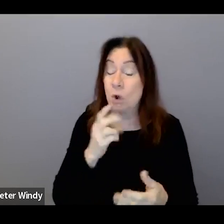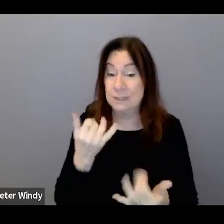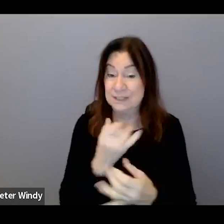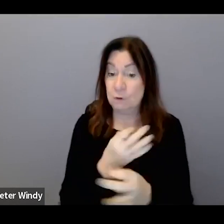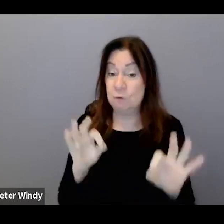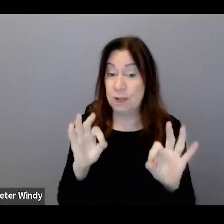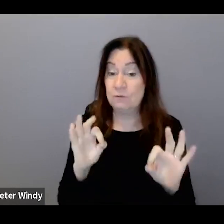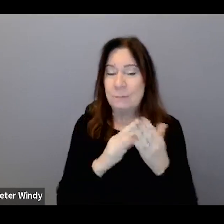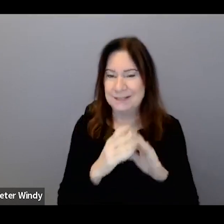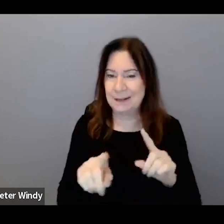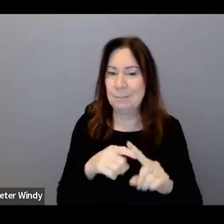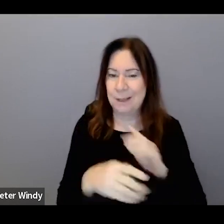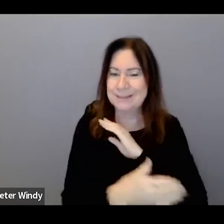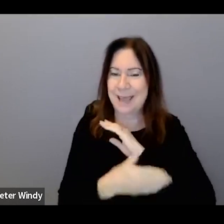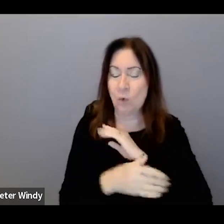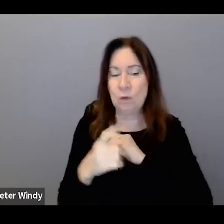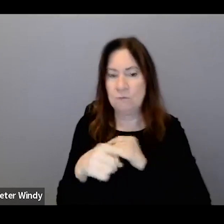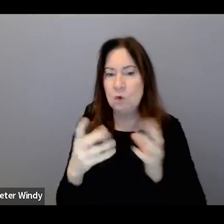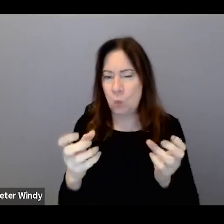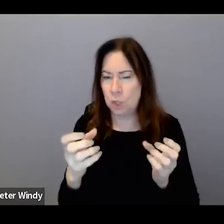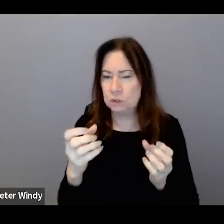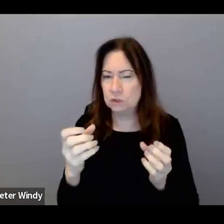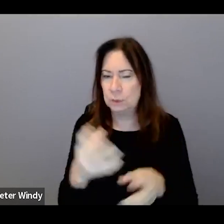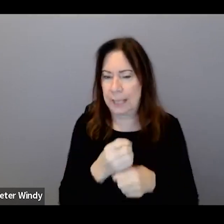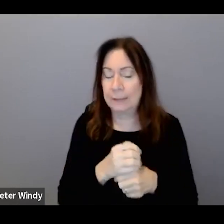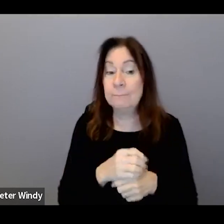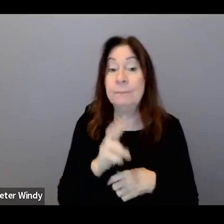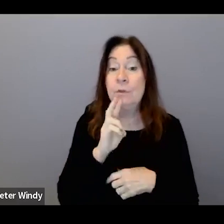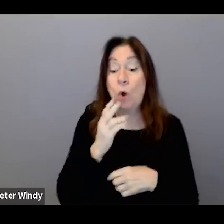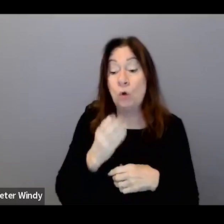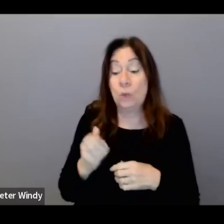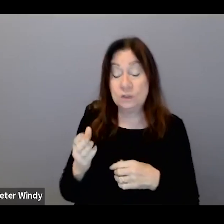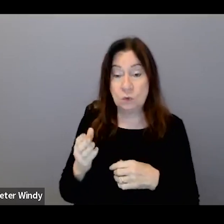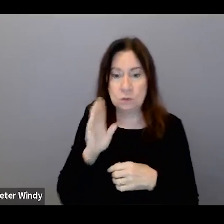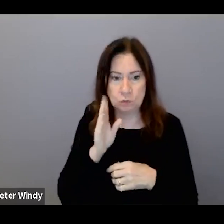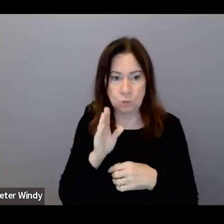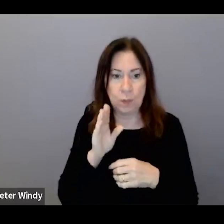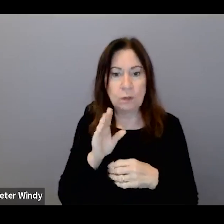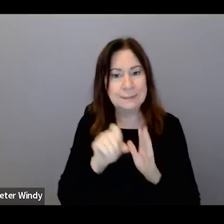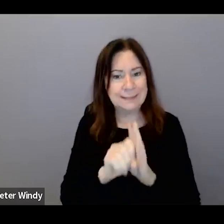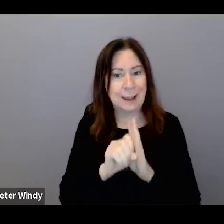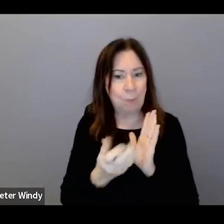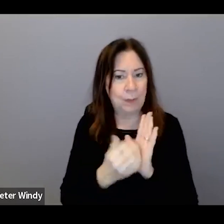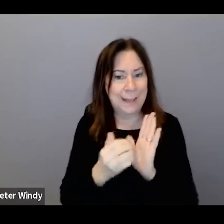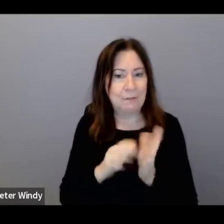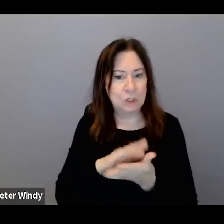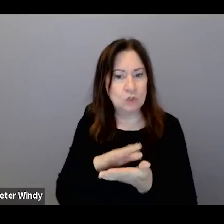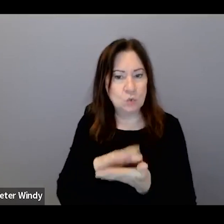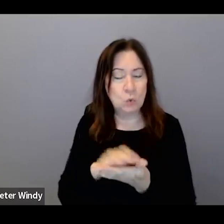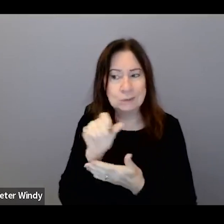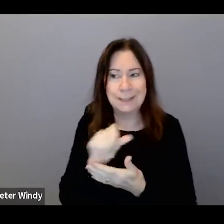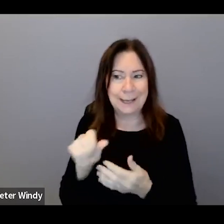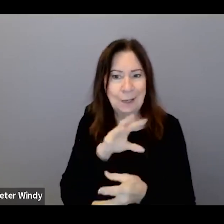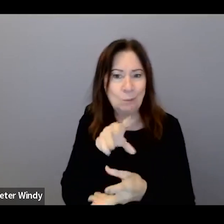city and the county if residents wish to use it. Water Resources will resample these schools and any